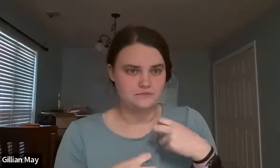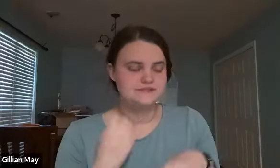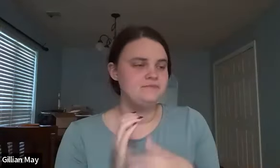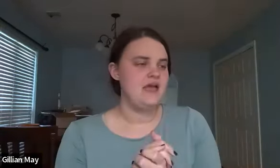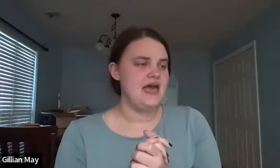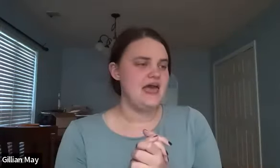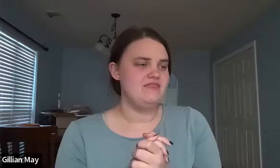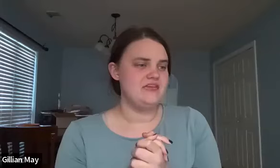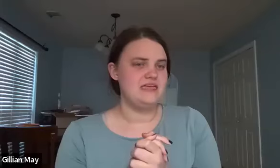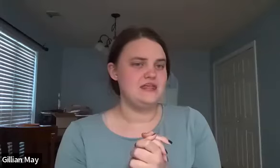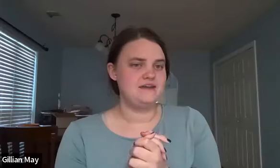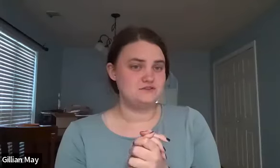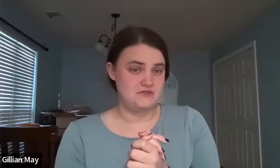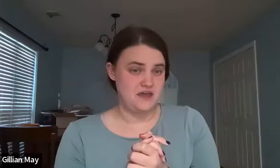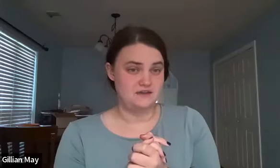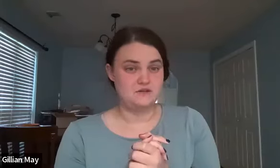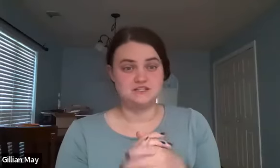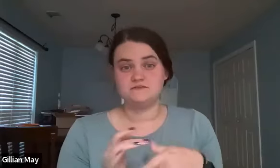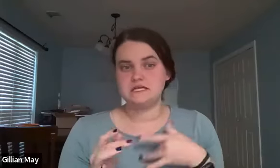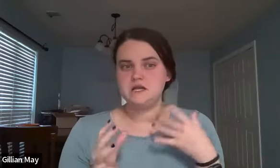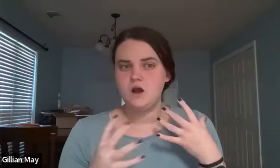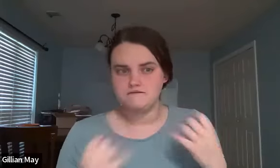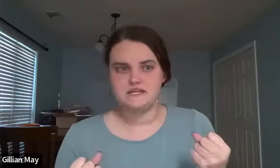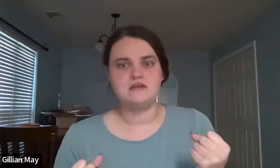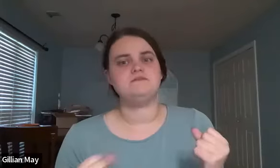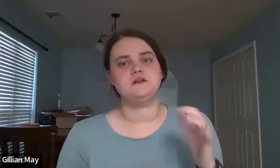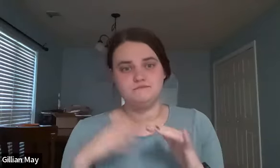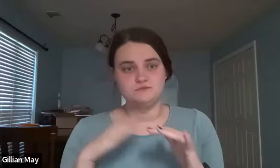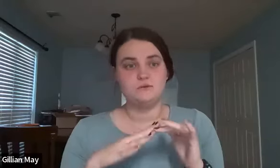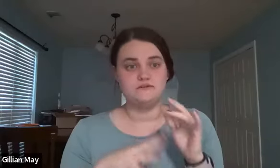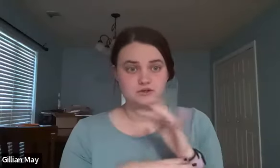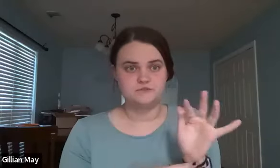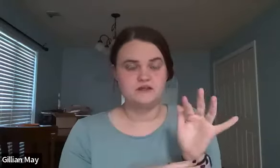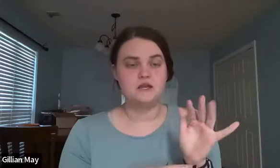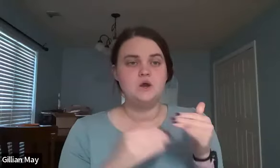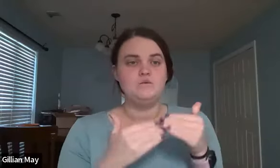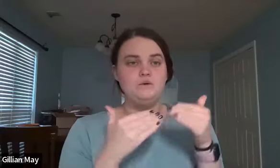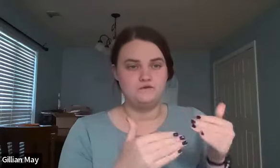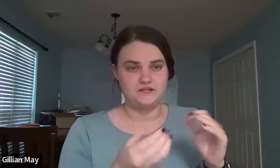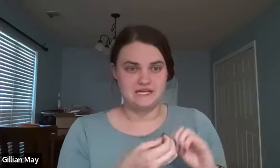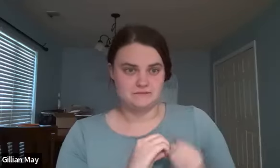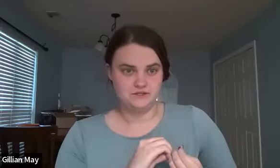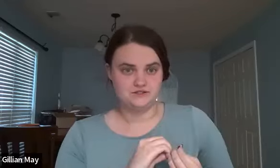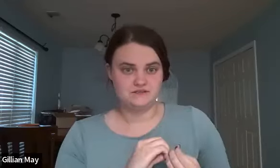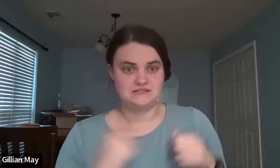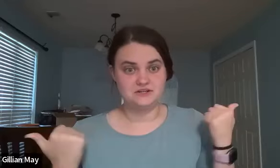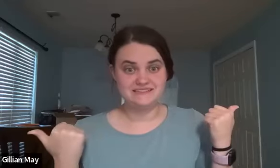problems. And then after that, if you guys are feeling confident and feeling comfortable with fingerspelling, we'll move on to numbers. Sound good?